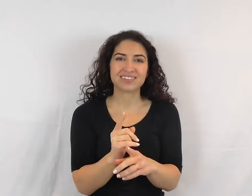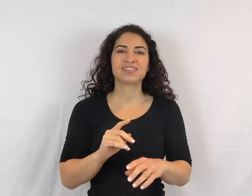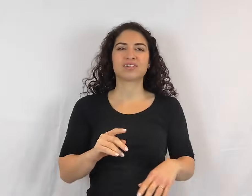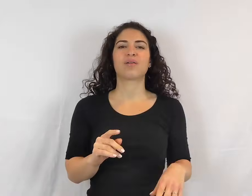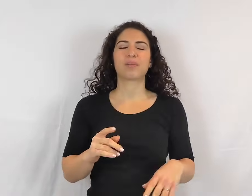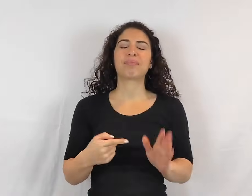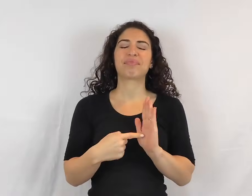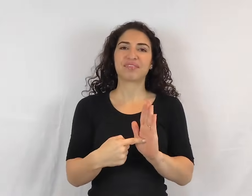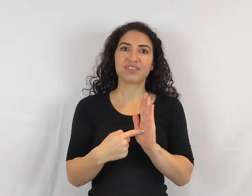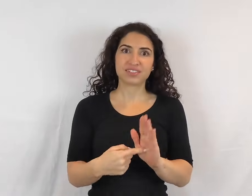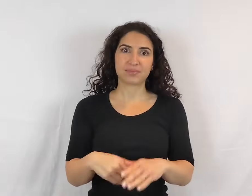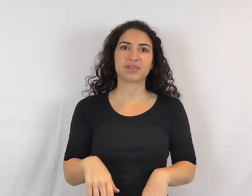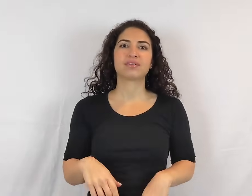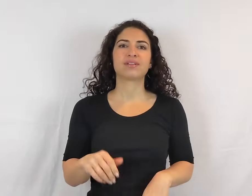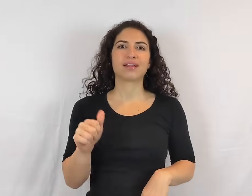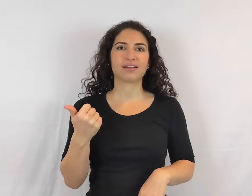right? For example,